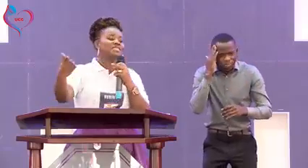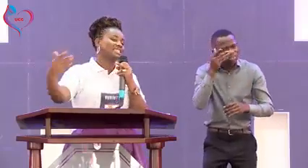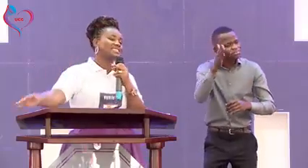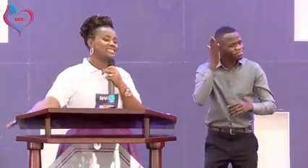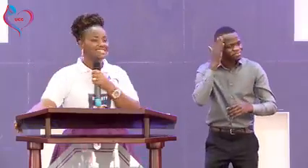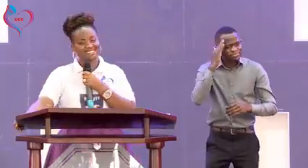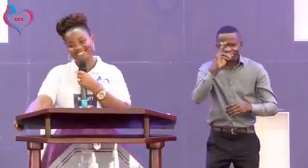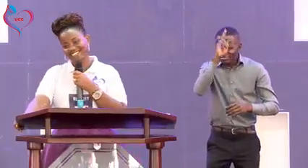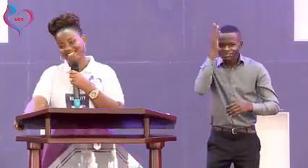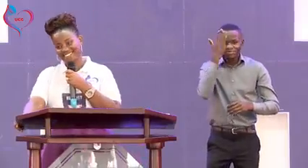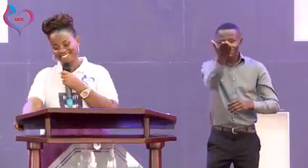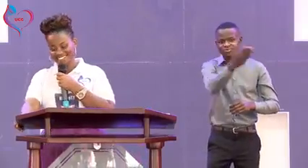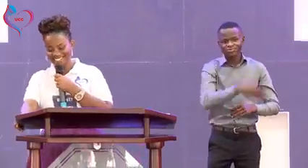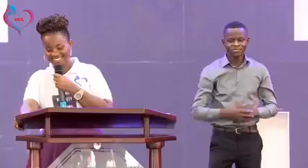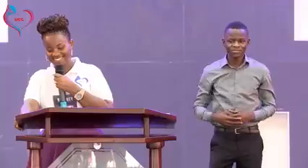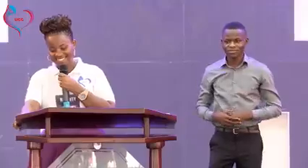you know those things.